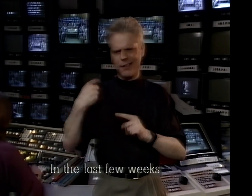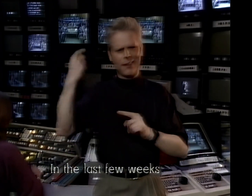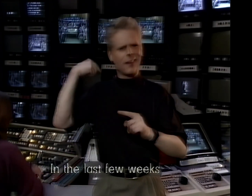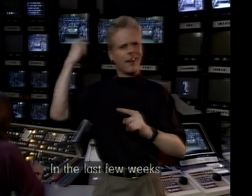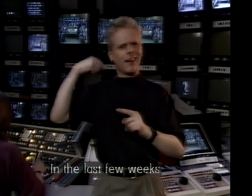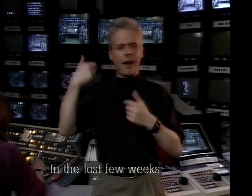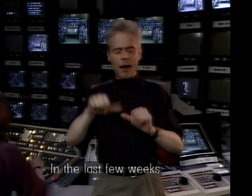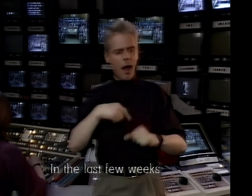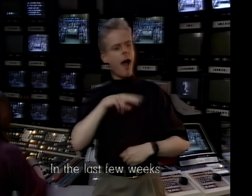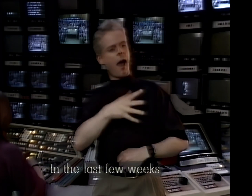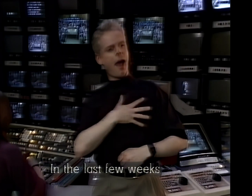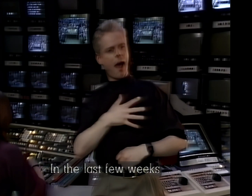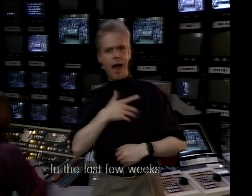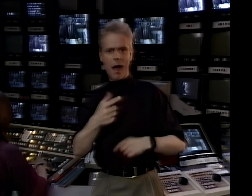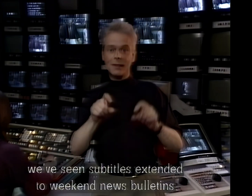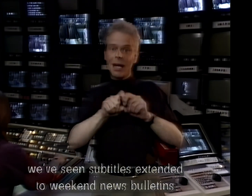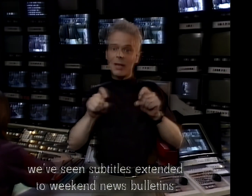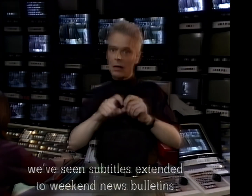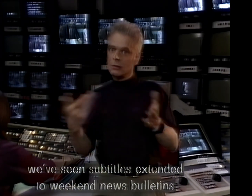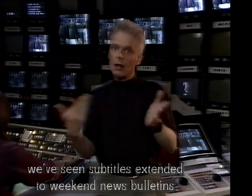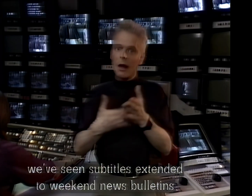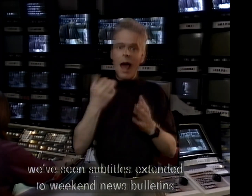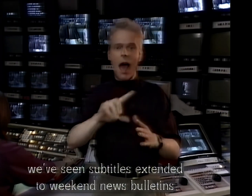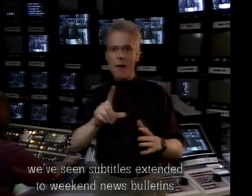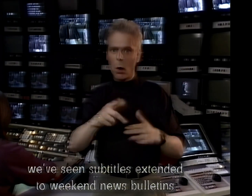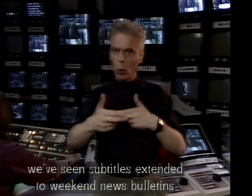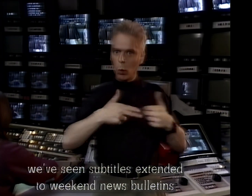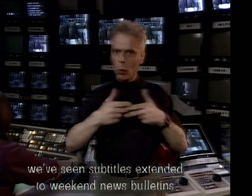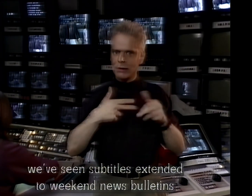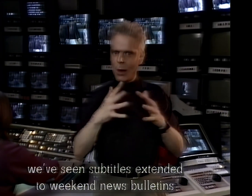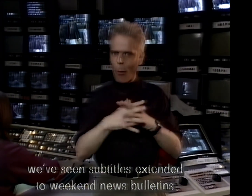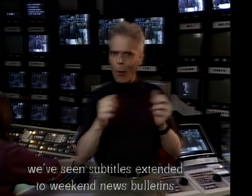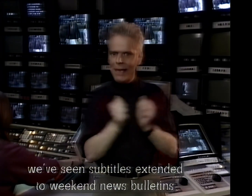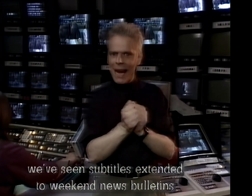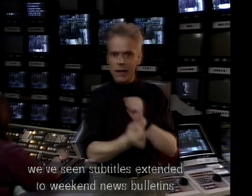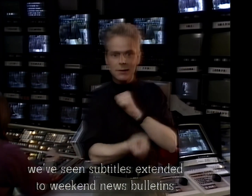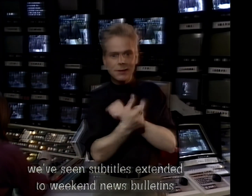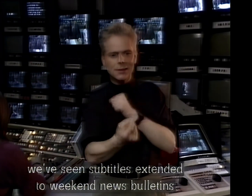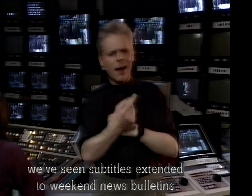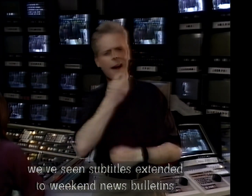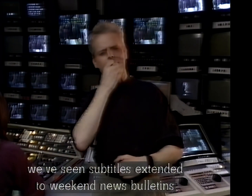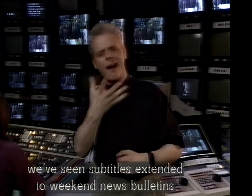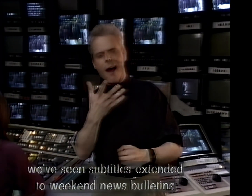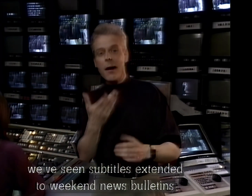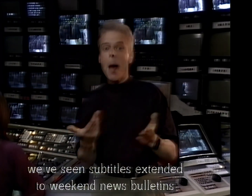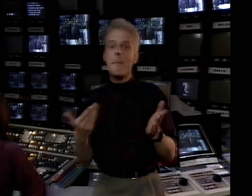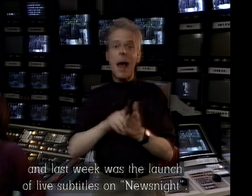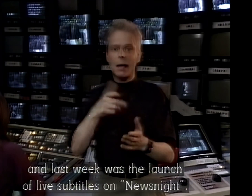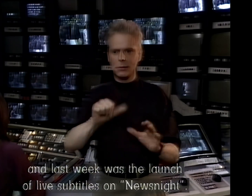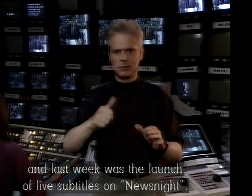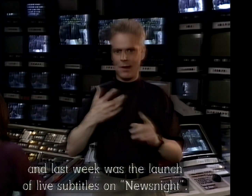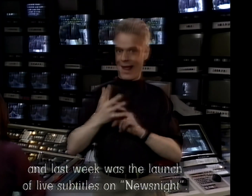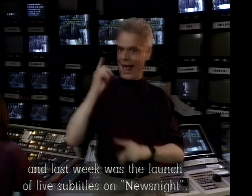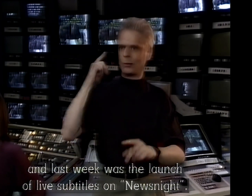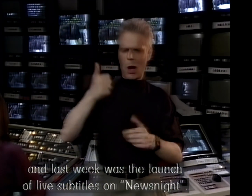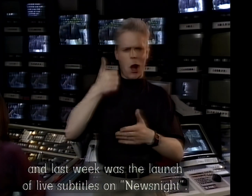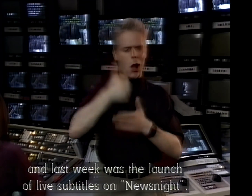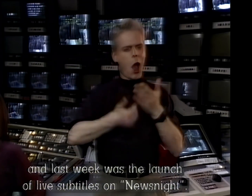In the last few weeks, we've seen subtitles extended to weekend news bulletins, and last